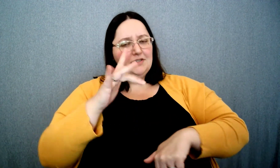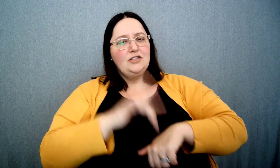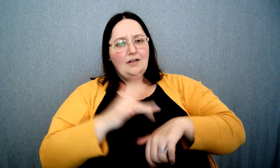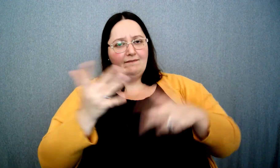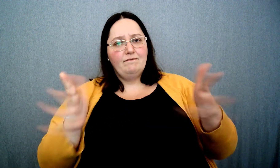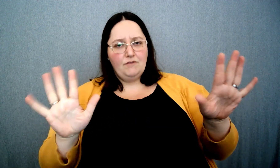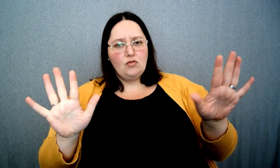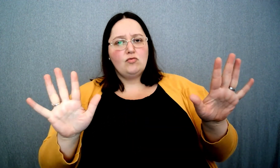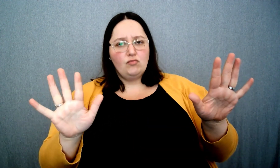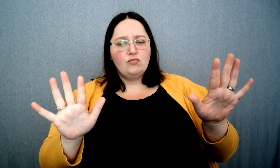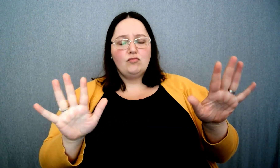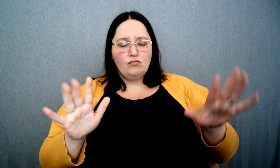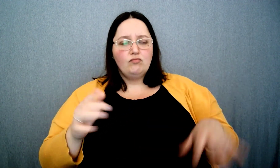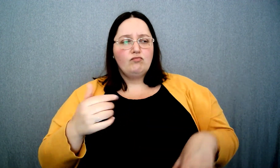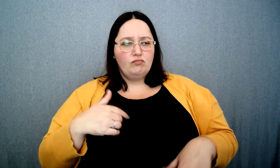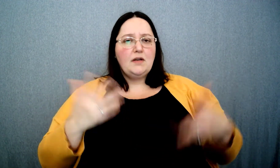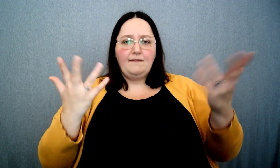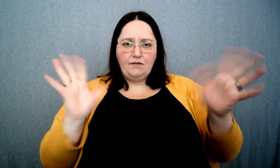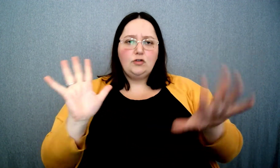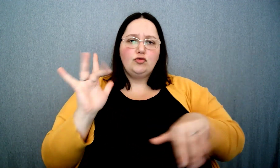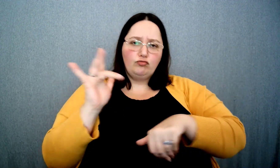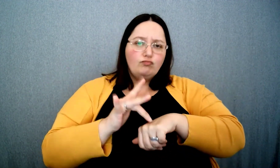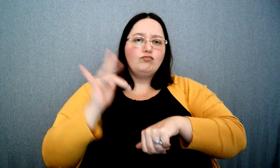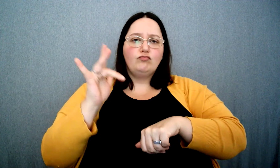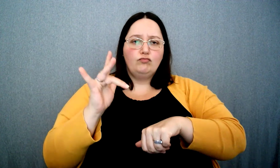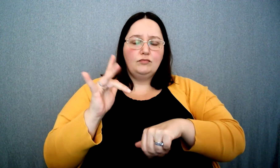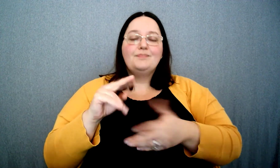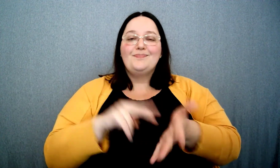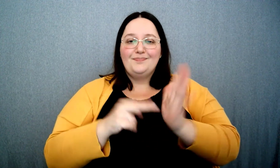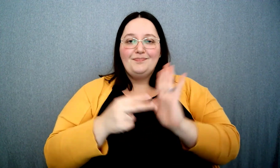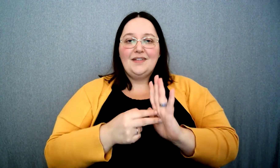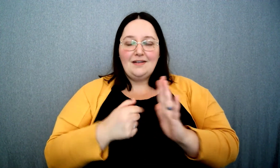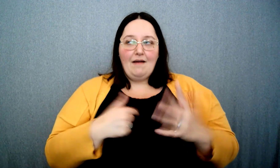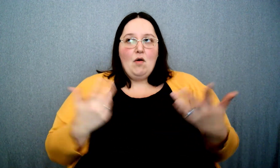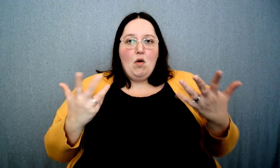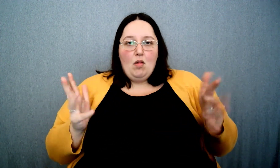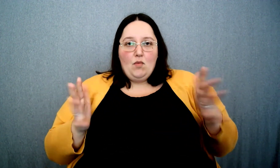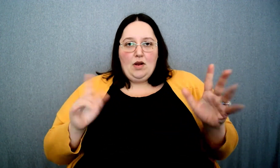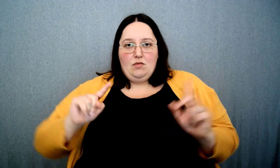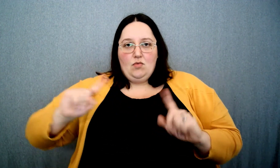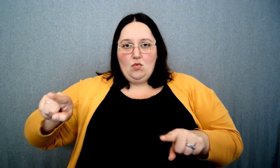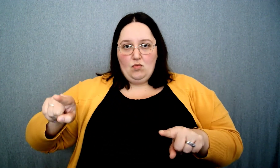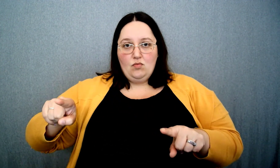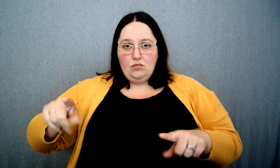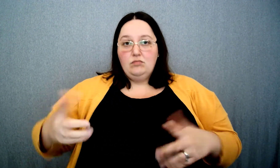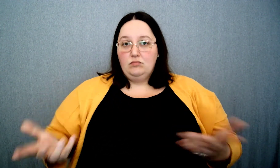I've been to the Bahamas. Touch finish or finish touch means I've already gone there.